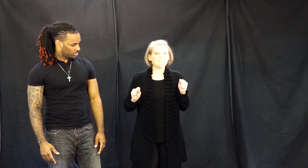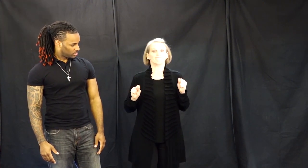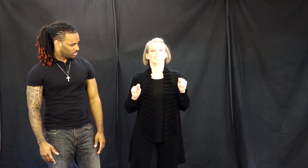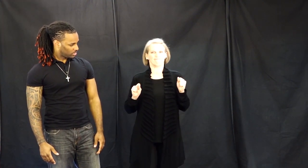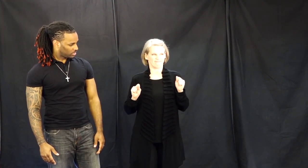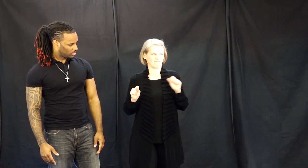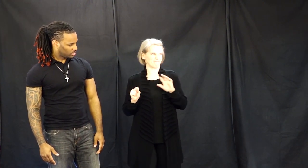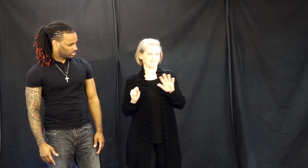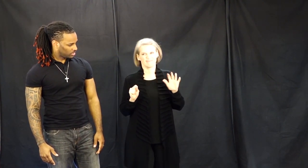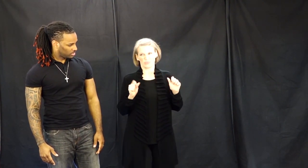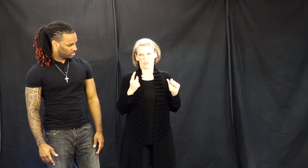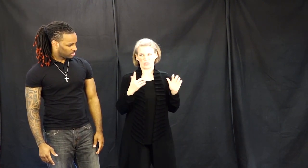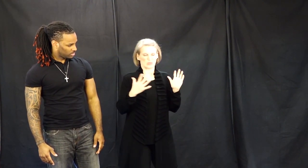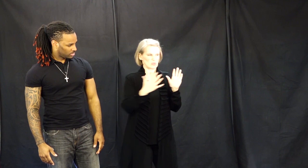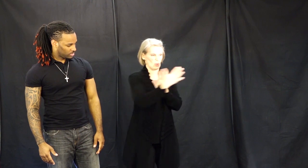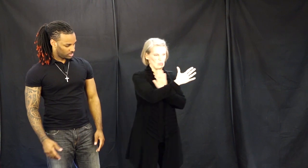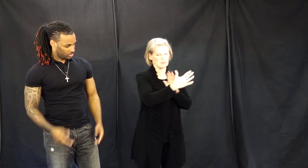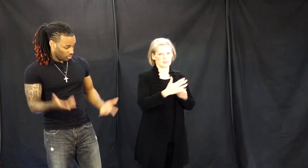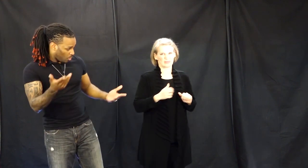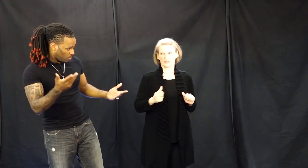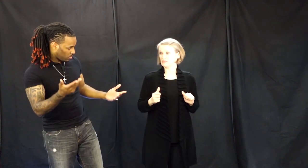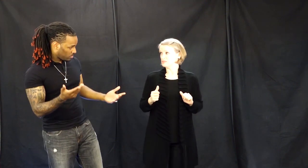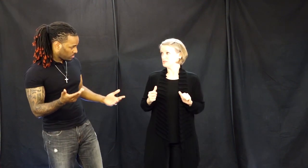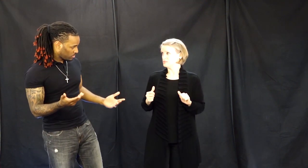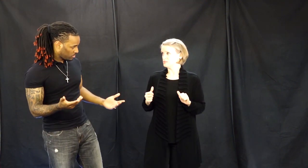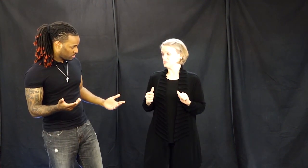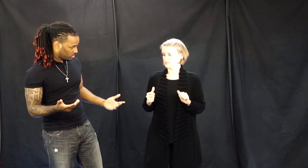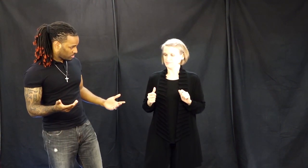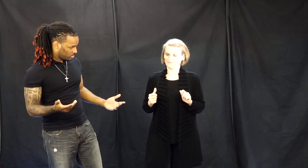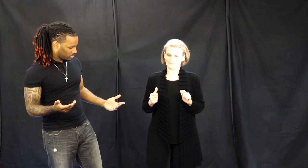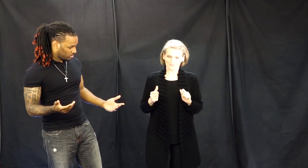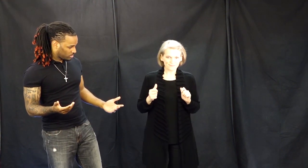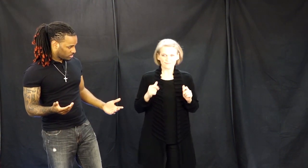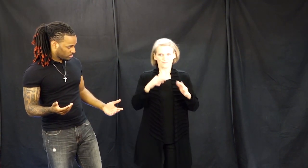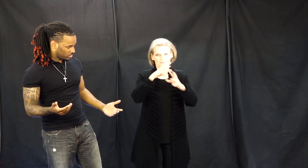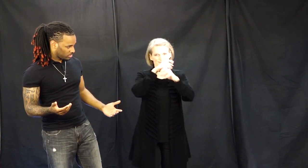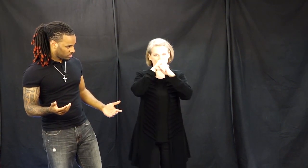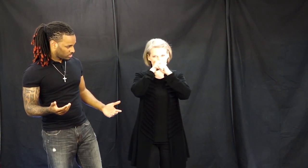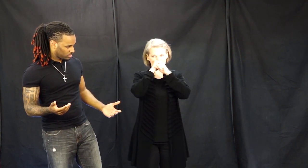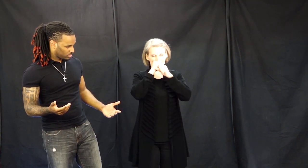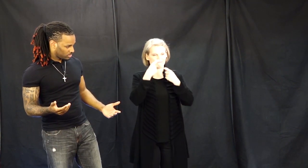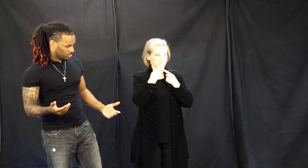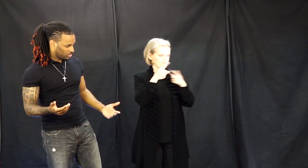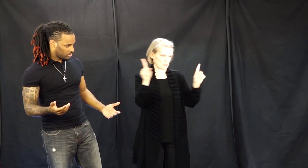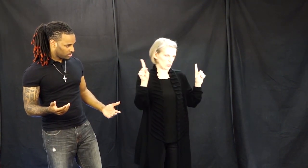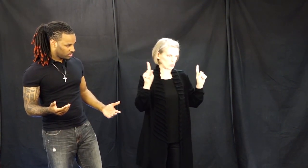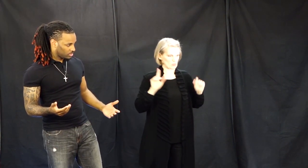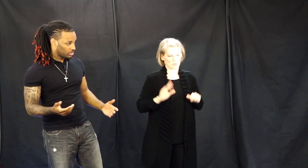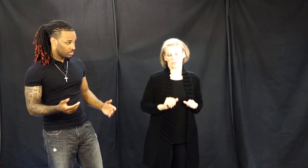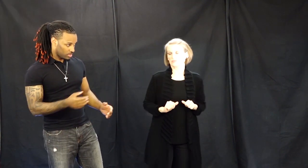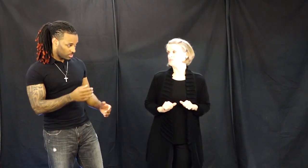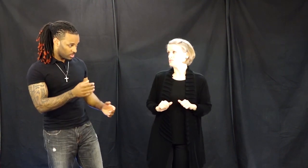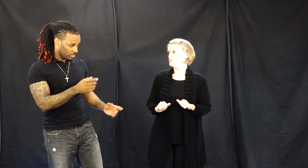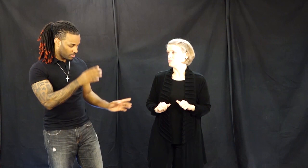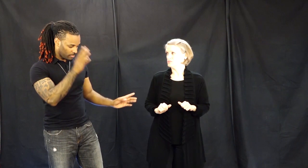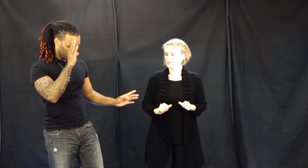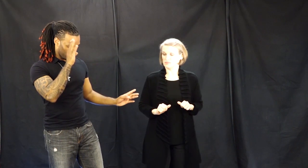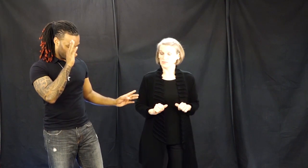Gentlemen, let's go. So? The people won't know what we know. Burr, how do I know